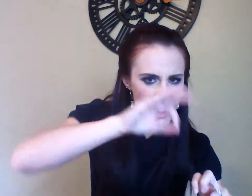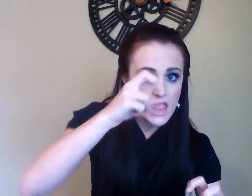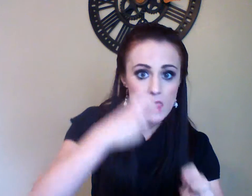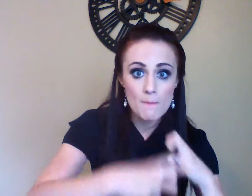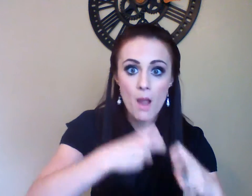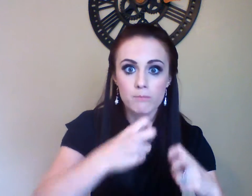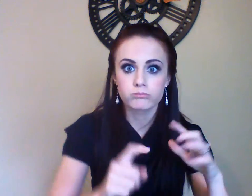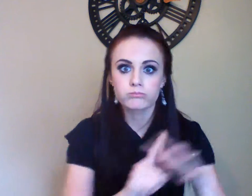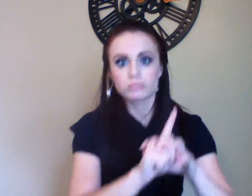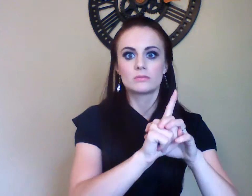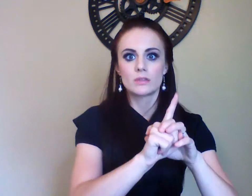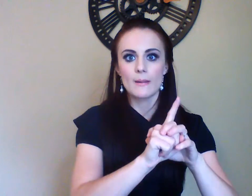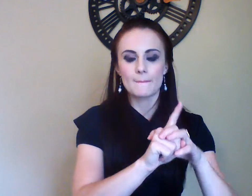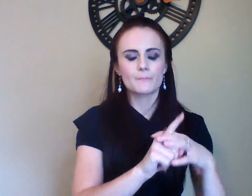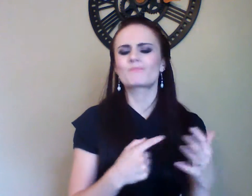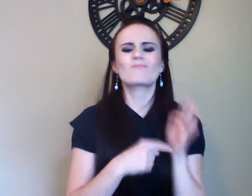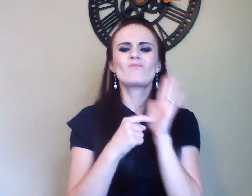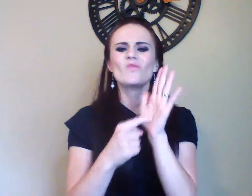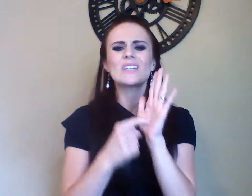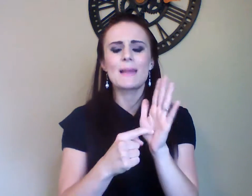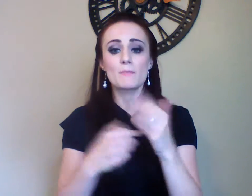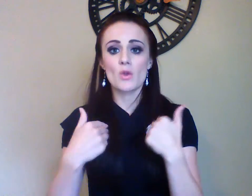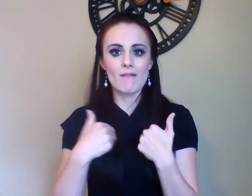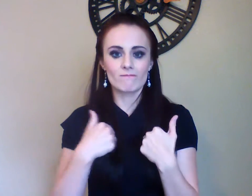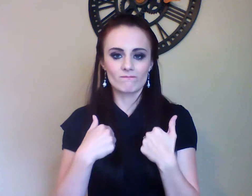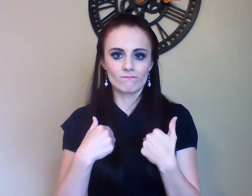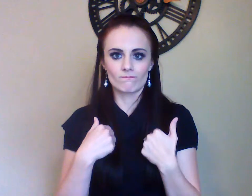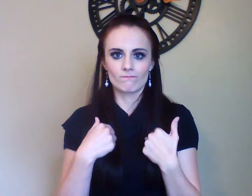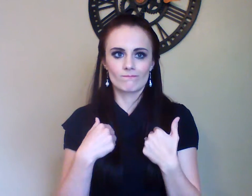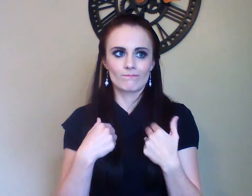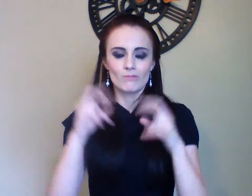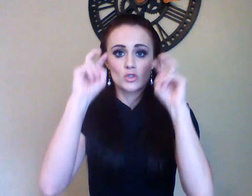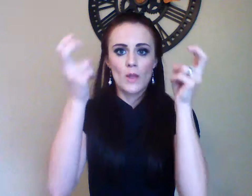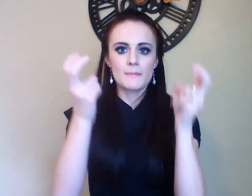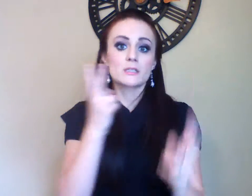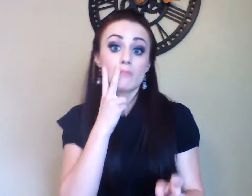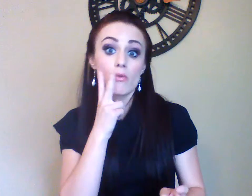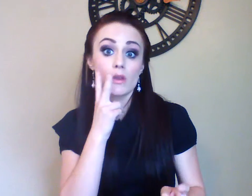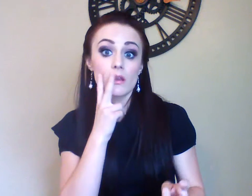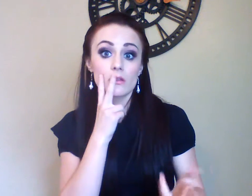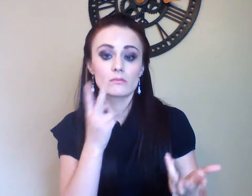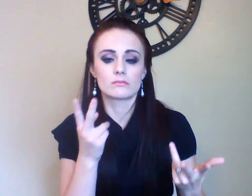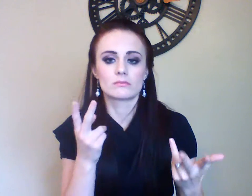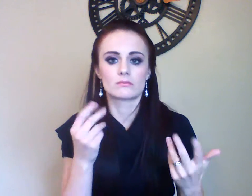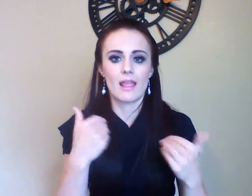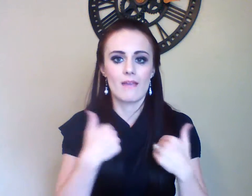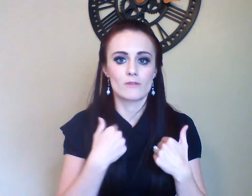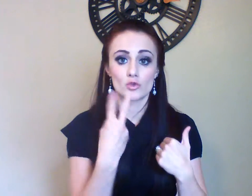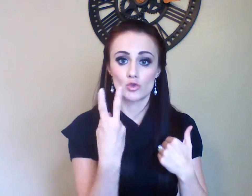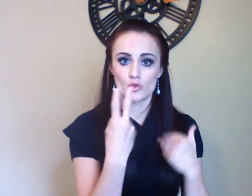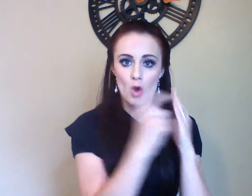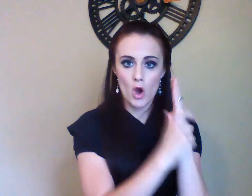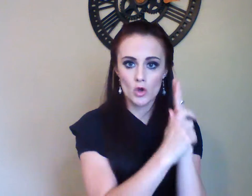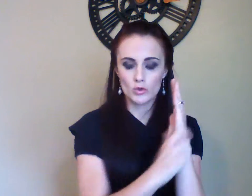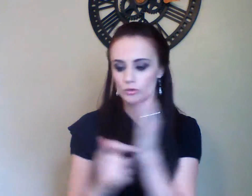smoking cessation programs, and you find out that, wow, the patch keeps coming up again and again, well, maybe that should be a heading in your report, and